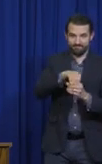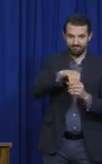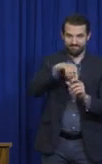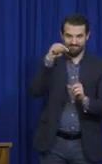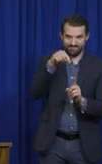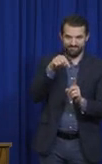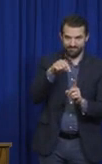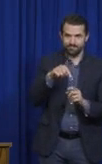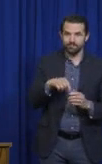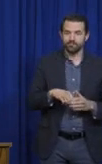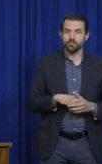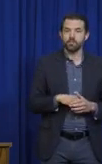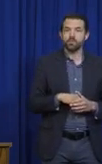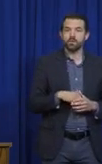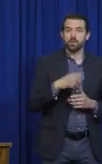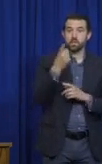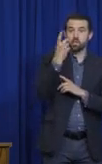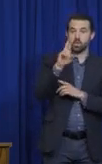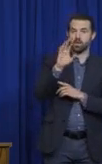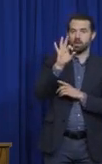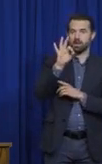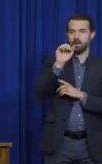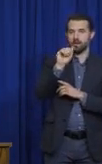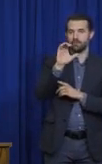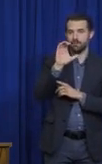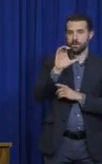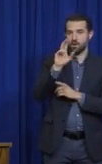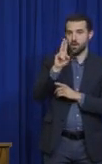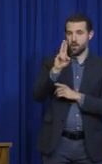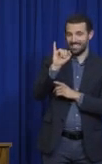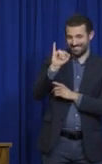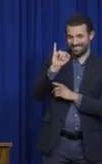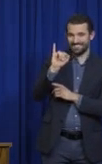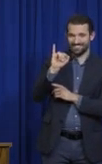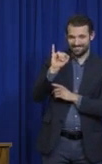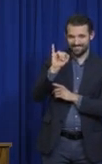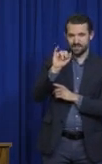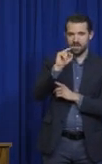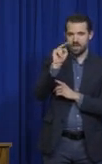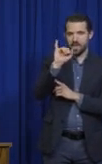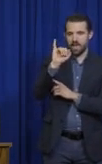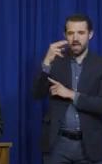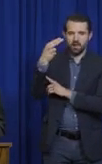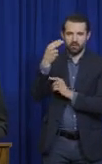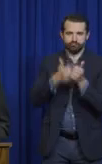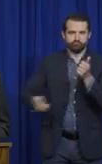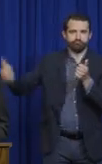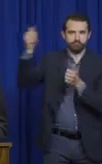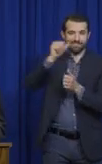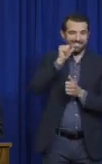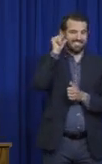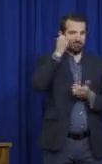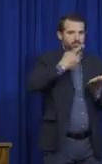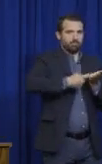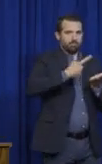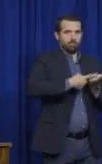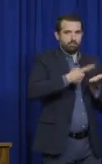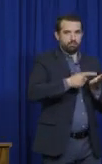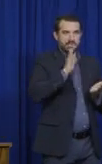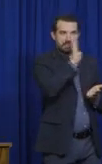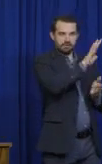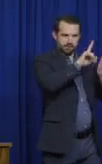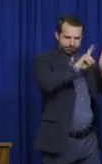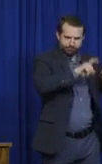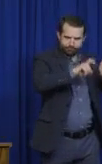that Dr. Fauci at the NIH previewed yesterday, or whether it is a separate trial. In general, however, I am aware